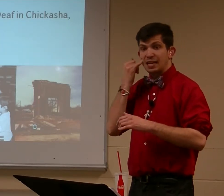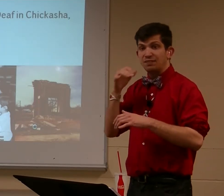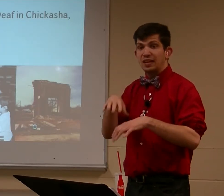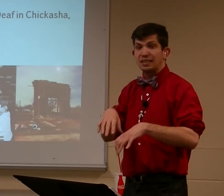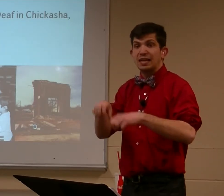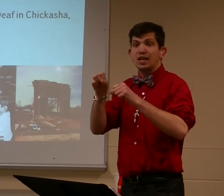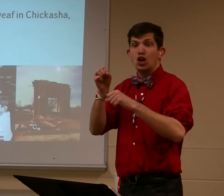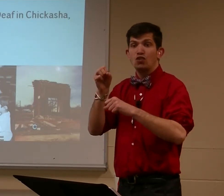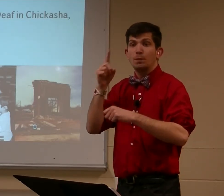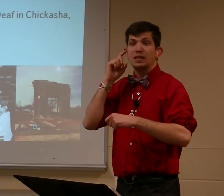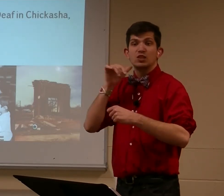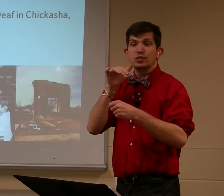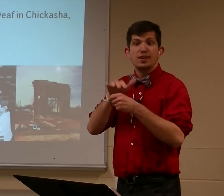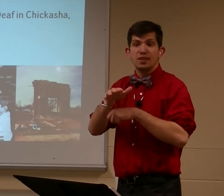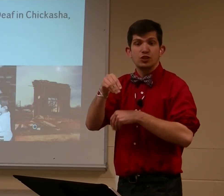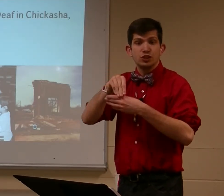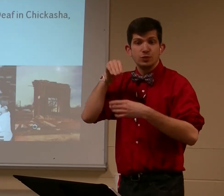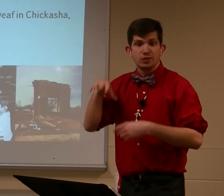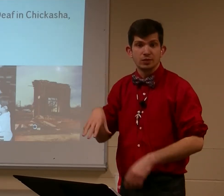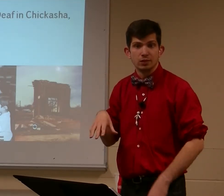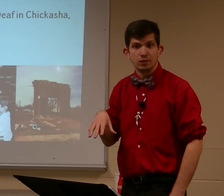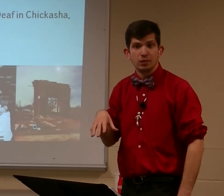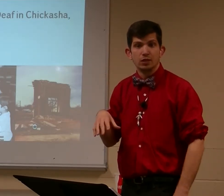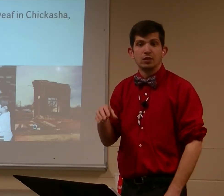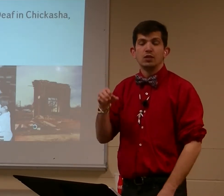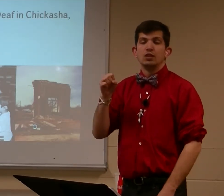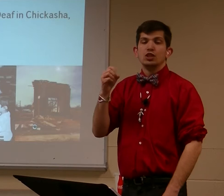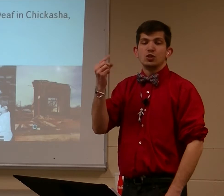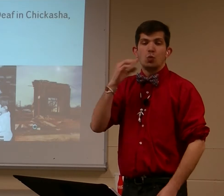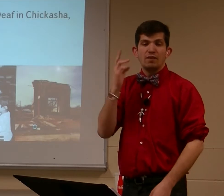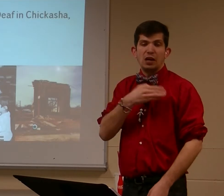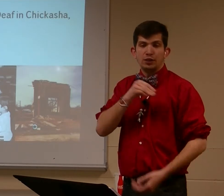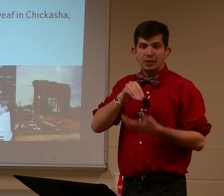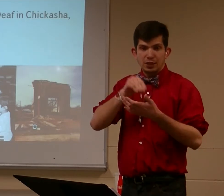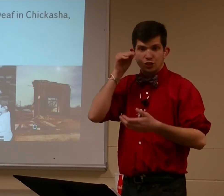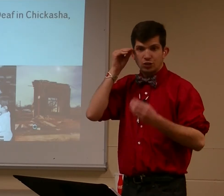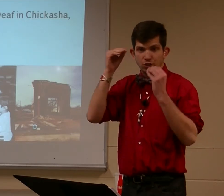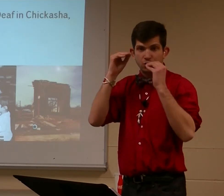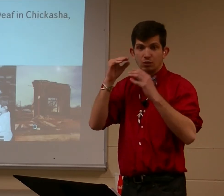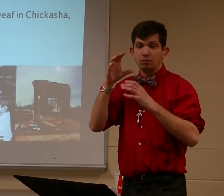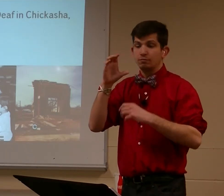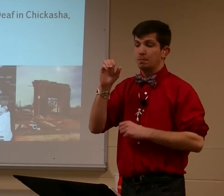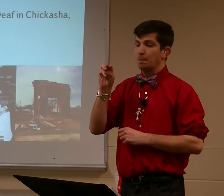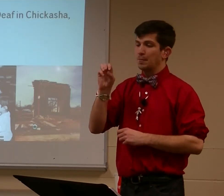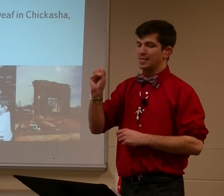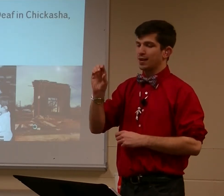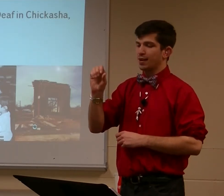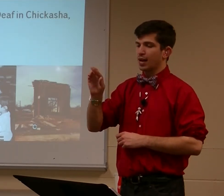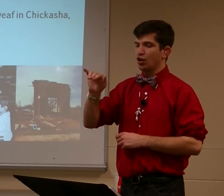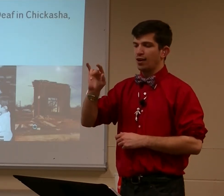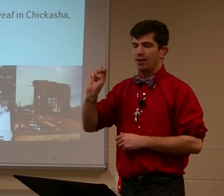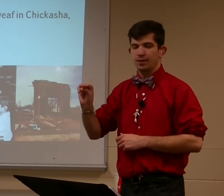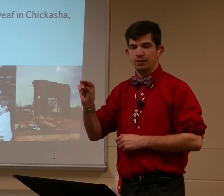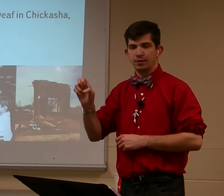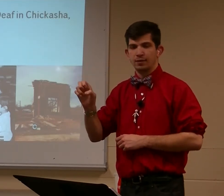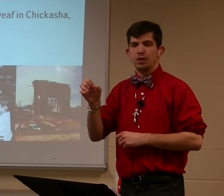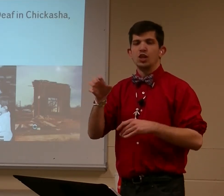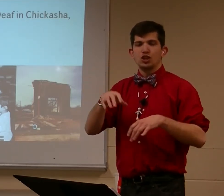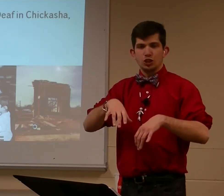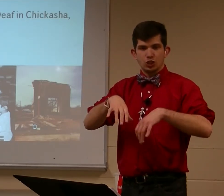they could take over because there was not enough students. So one of our teachers, Miss Caroline, she took